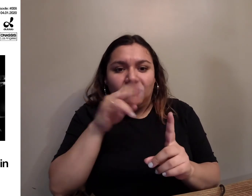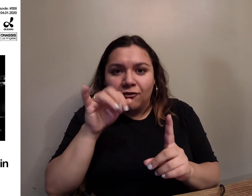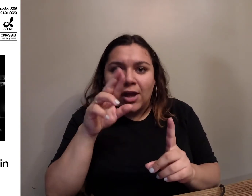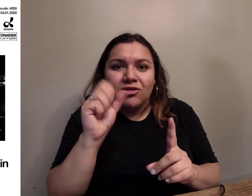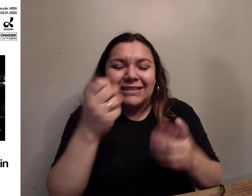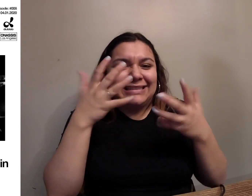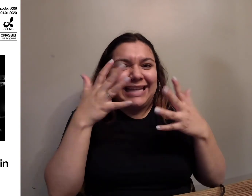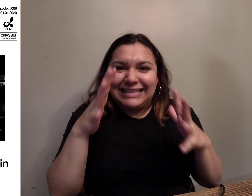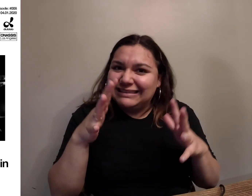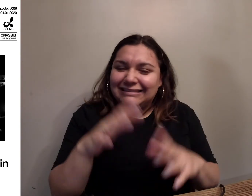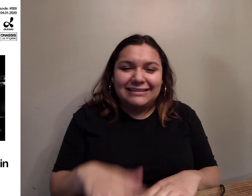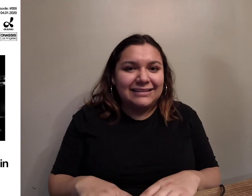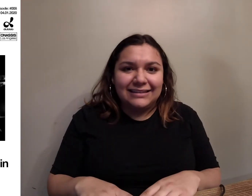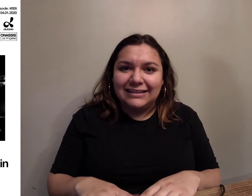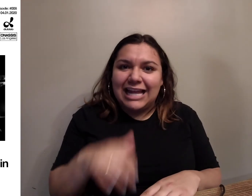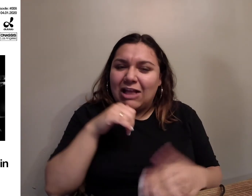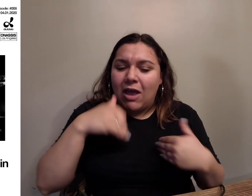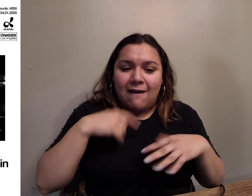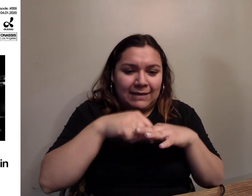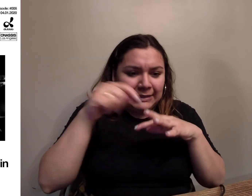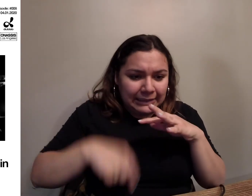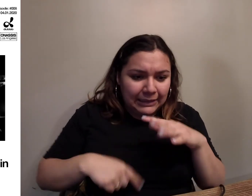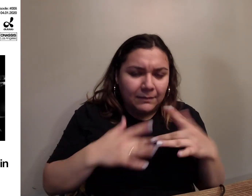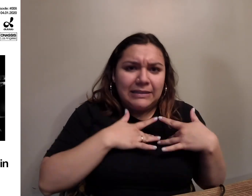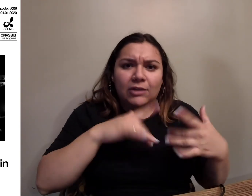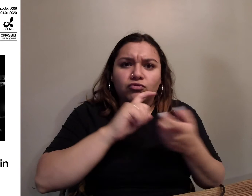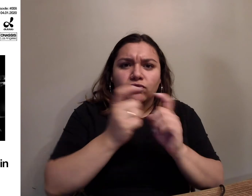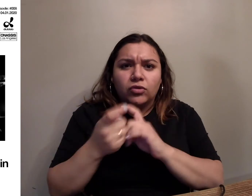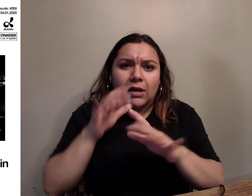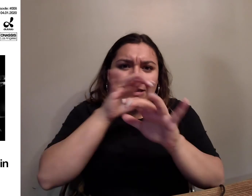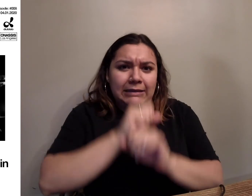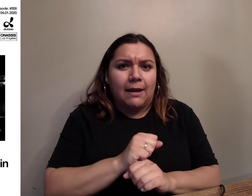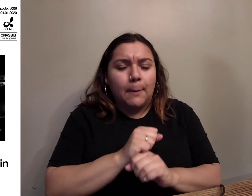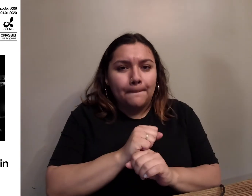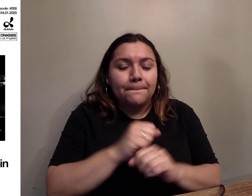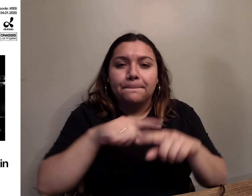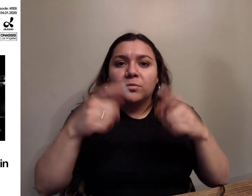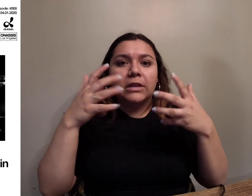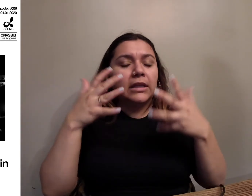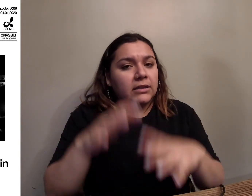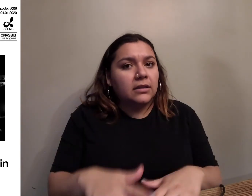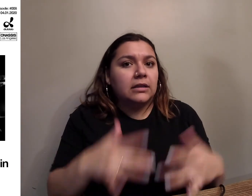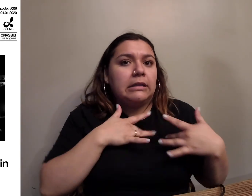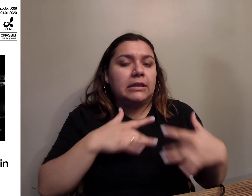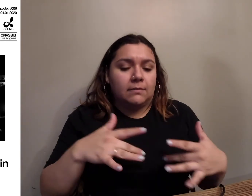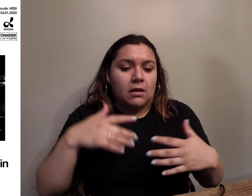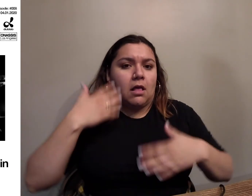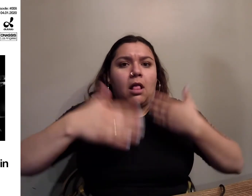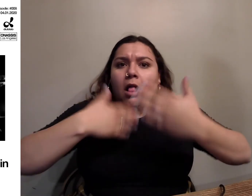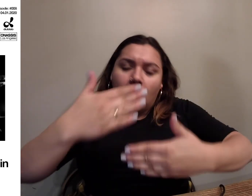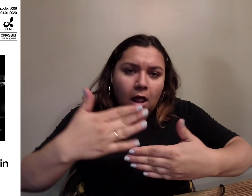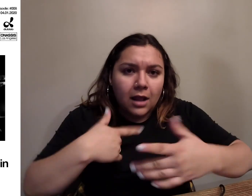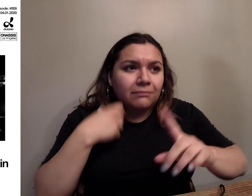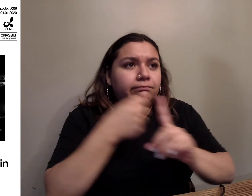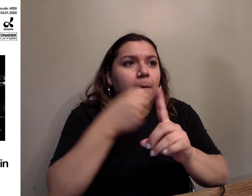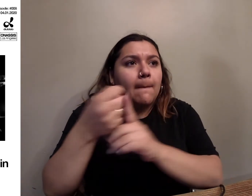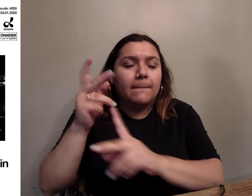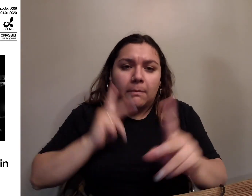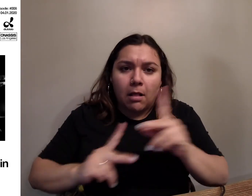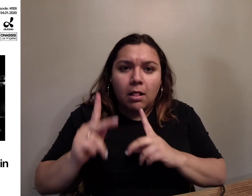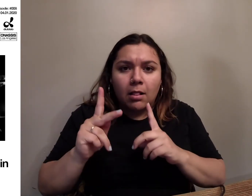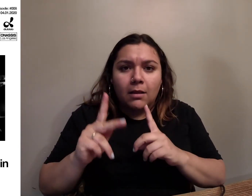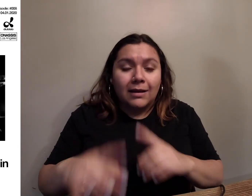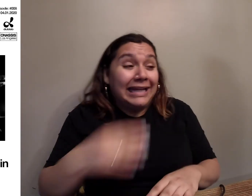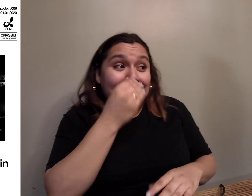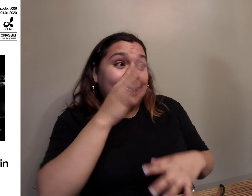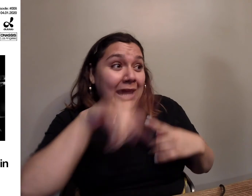just a virus, and it's adapting, and it's kind of dumbly wandering around attacking people. And it really doesn't care